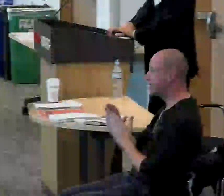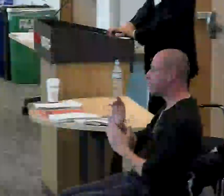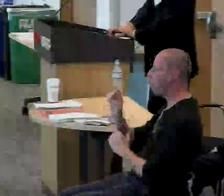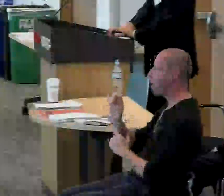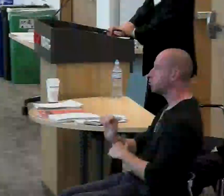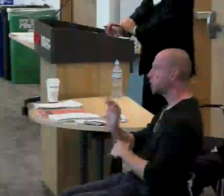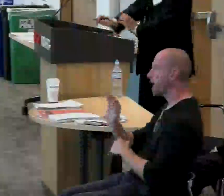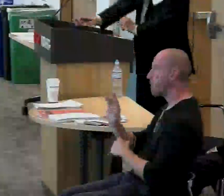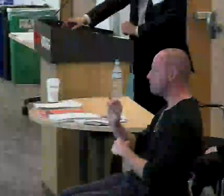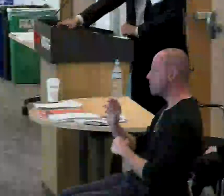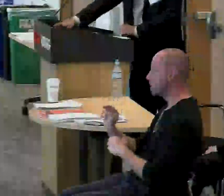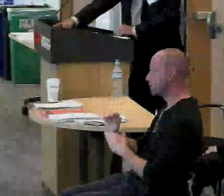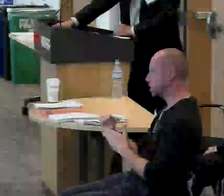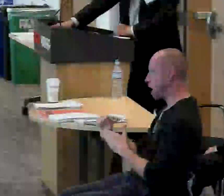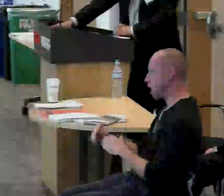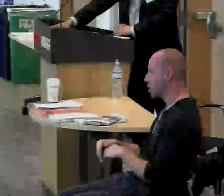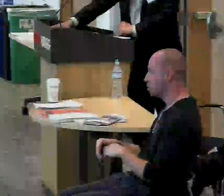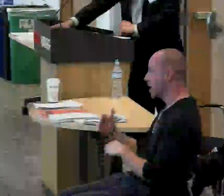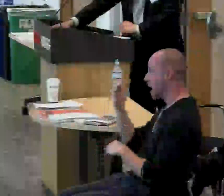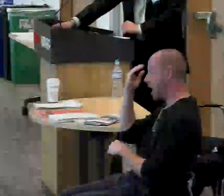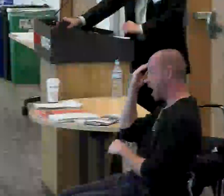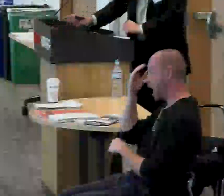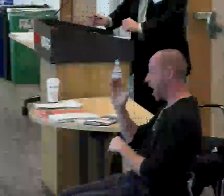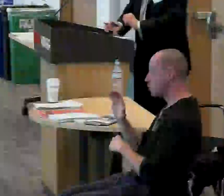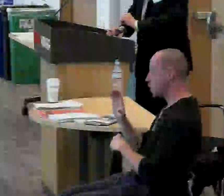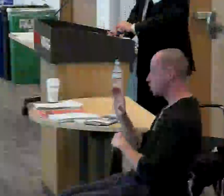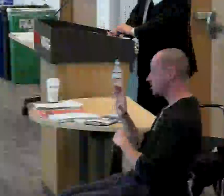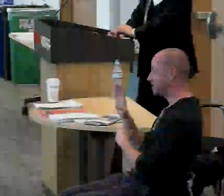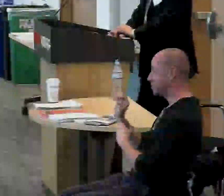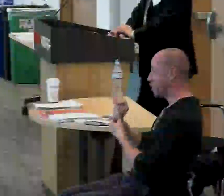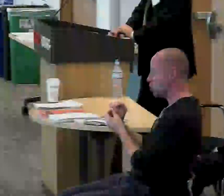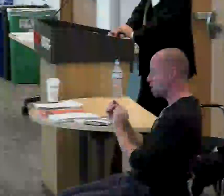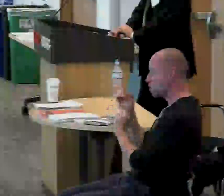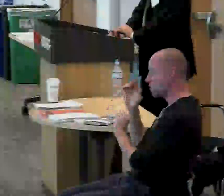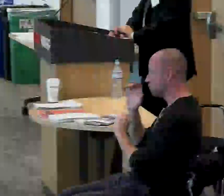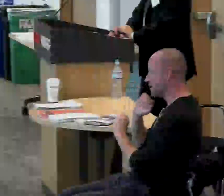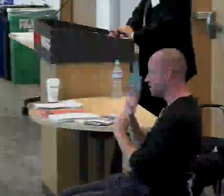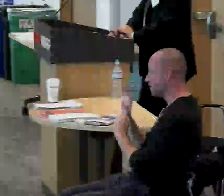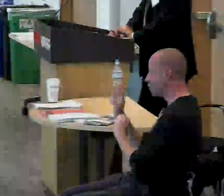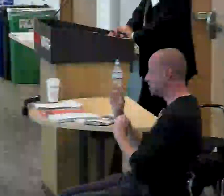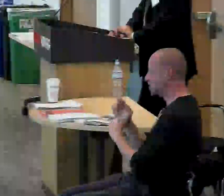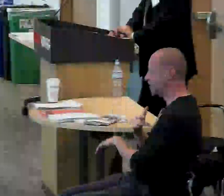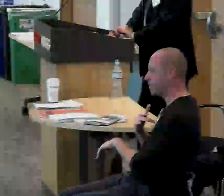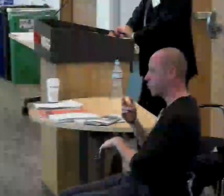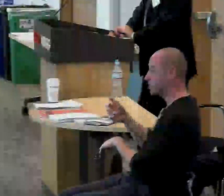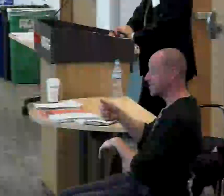know the CBO number on the 46 age, but it would therefore be higher.